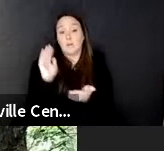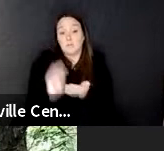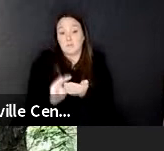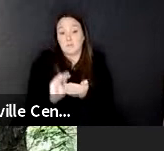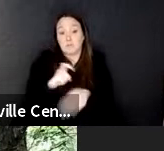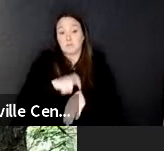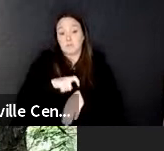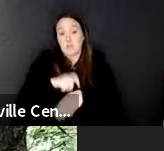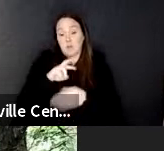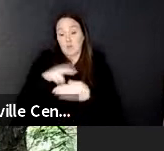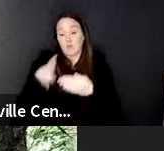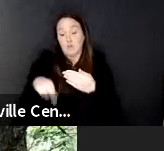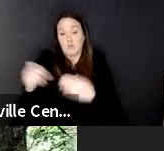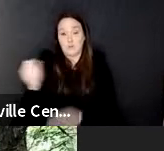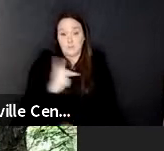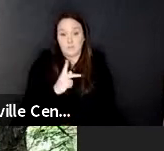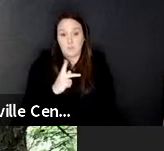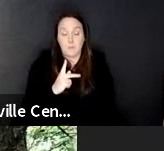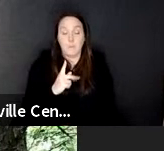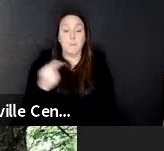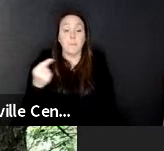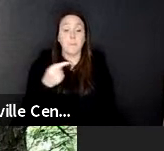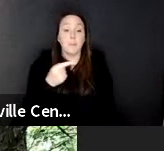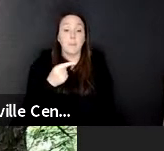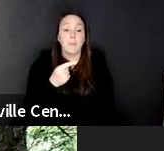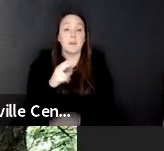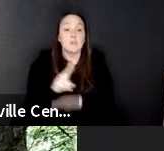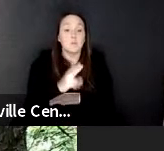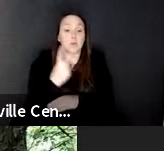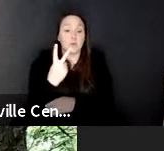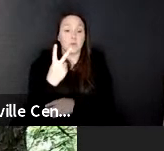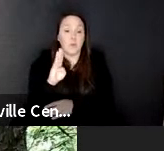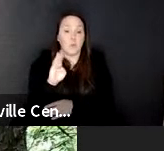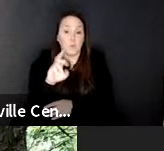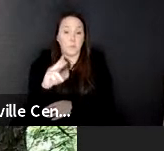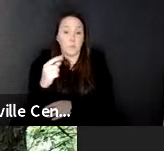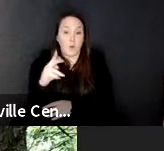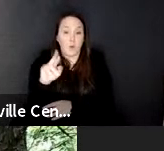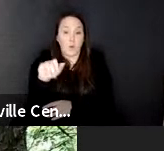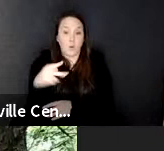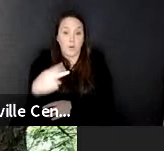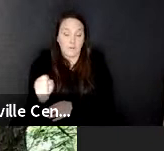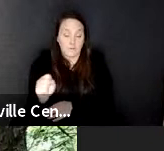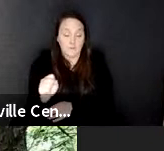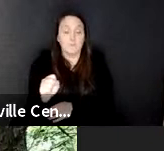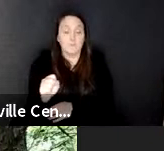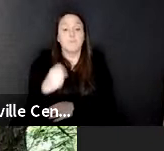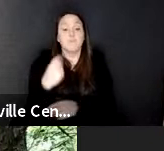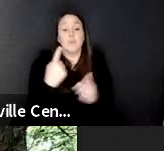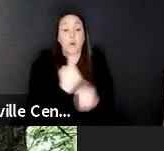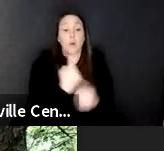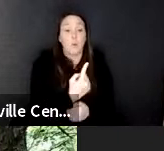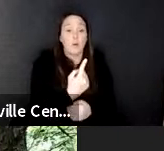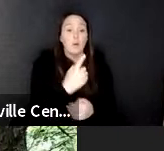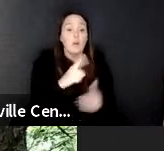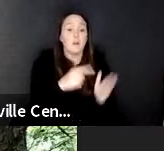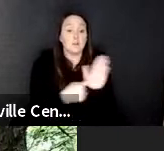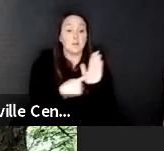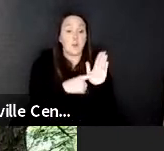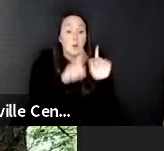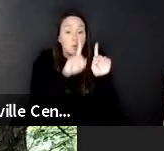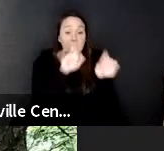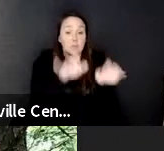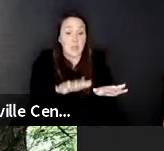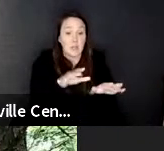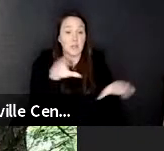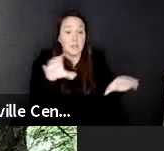turnaround time. For this benchmark, we utilize 2 bar graphs. One that shows a sample of the tests conducted for Knox County